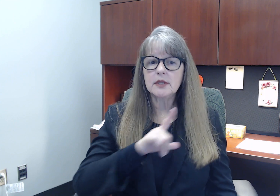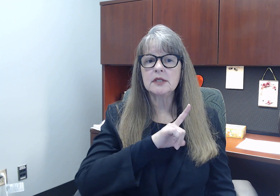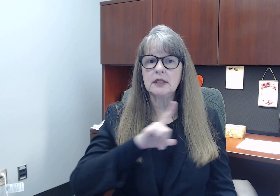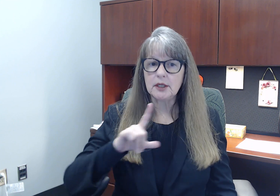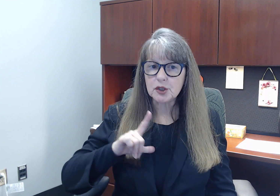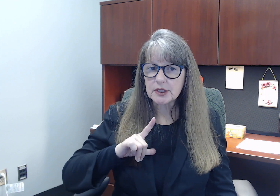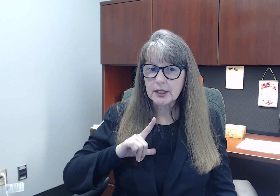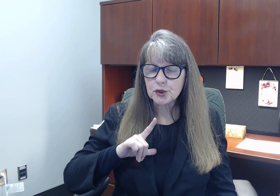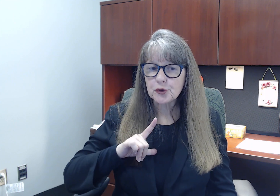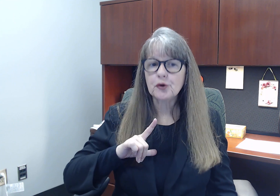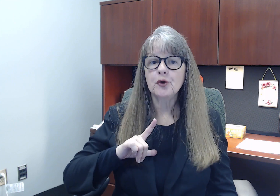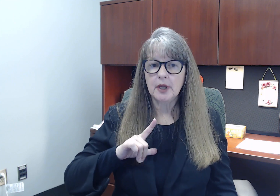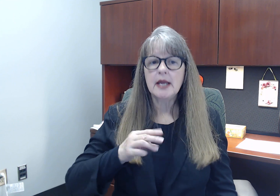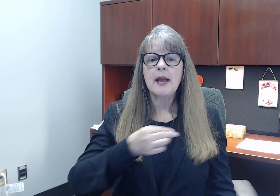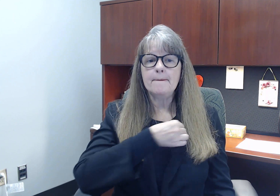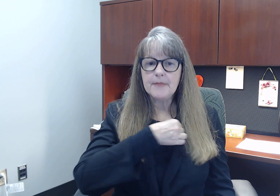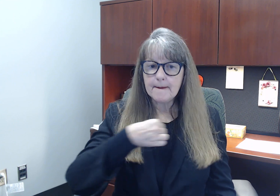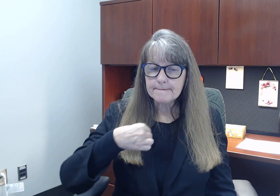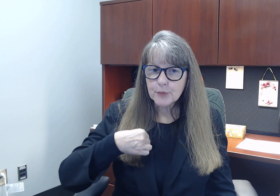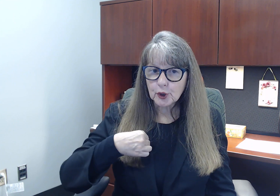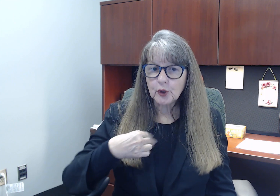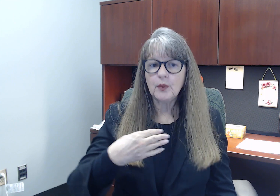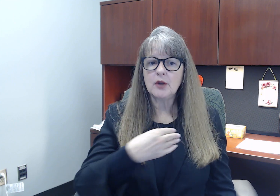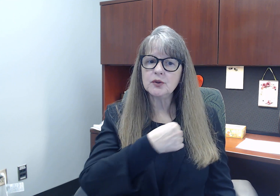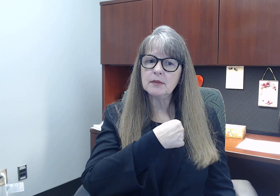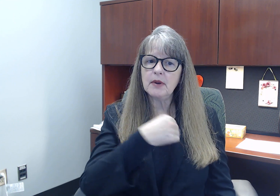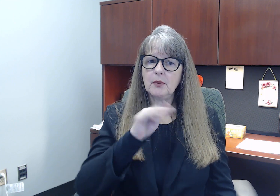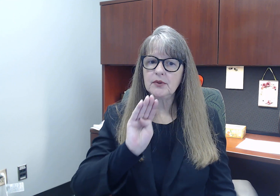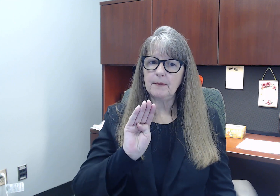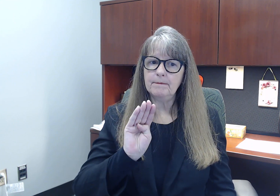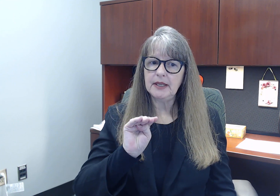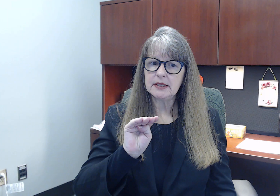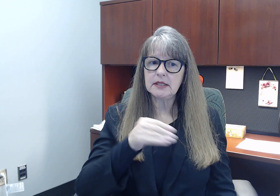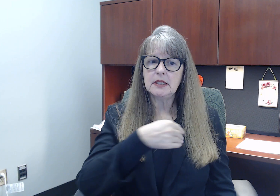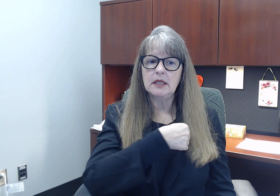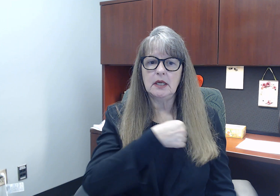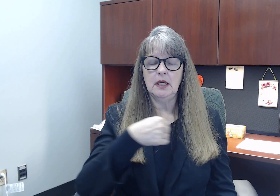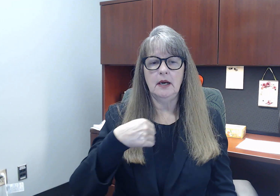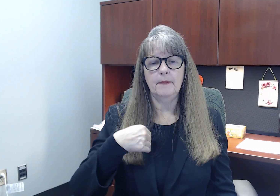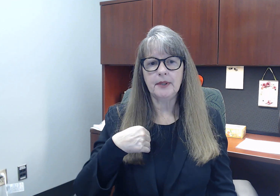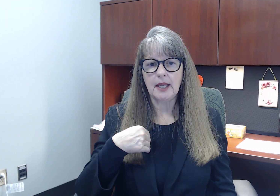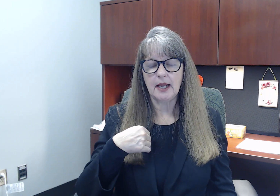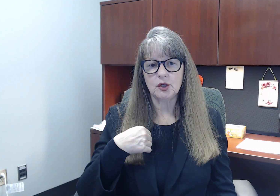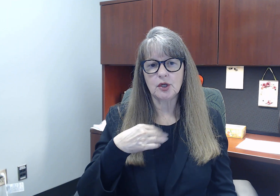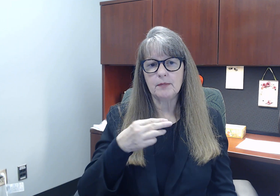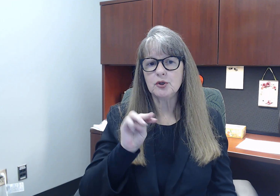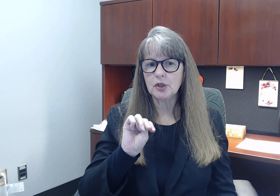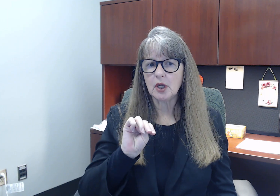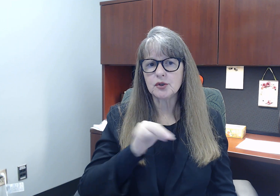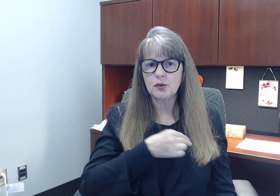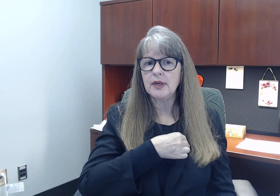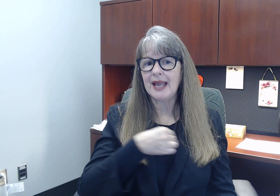and legislature. We also did member with a bent B hand shape, but you could also do an